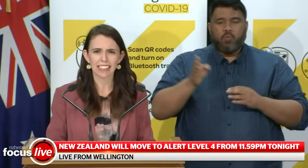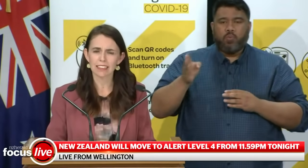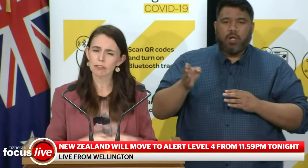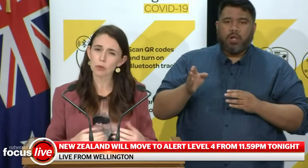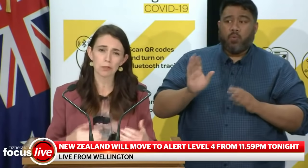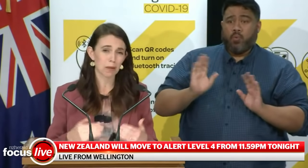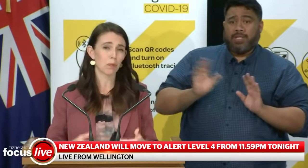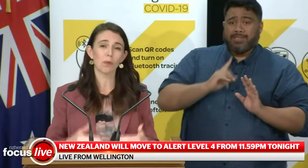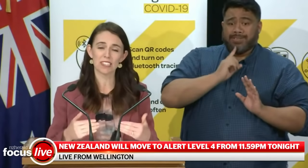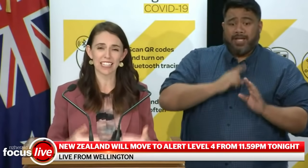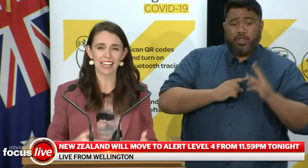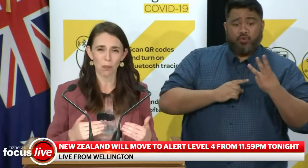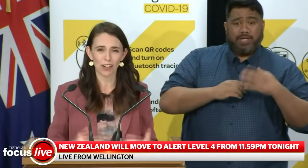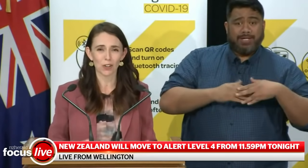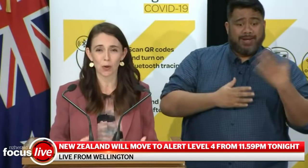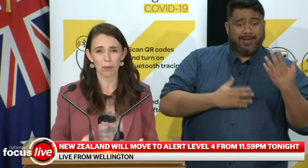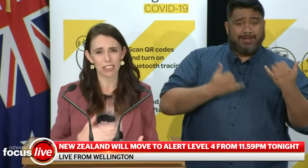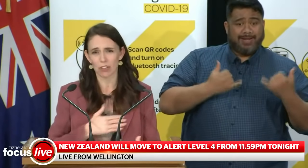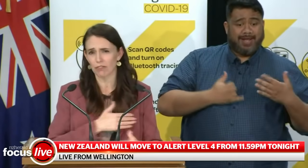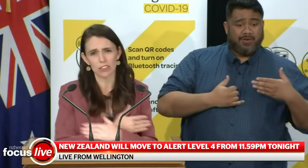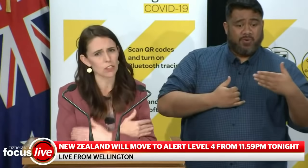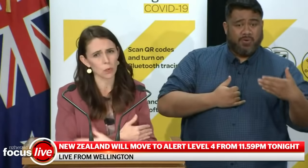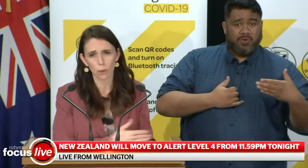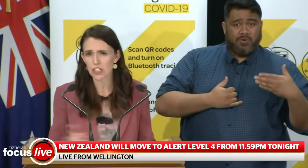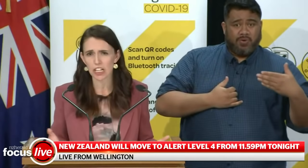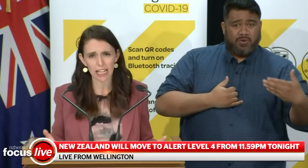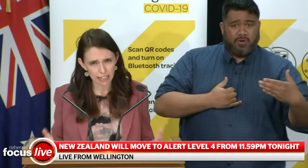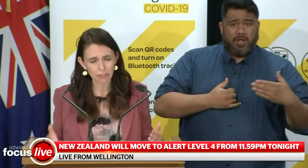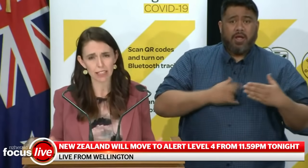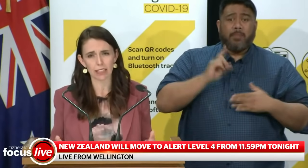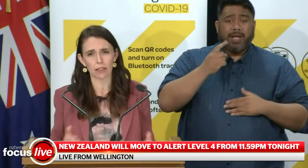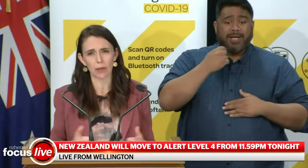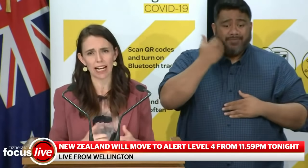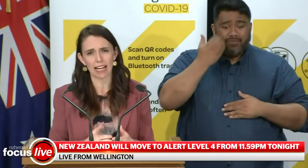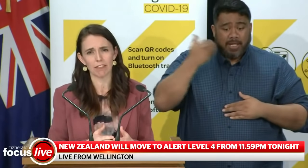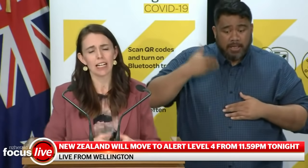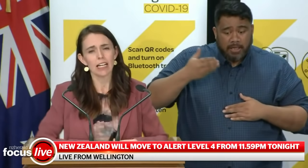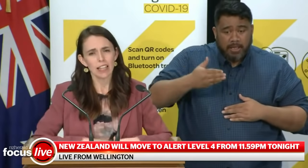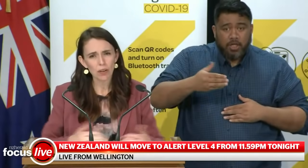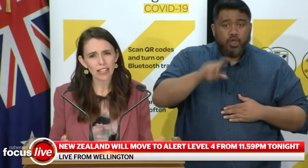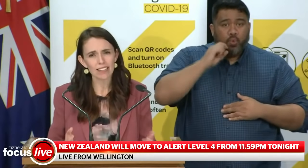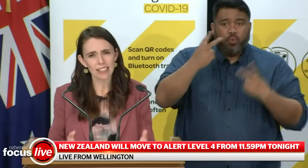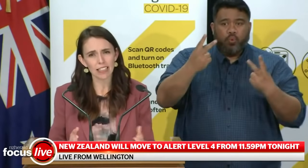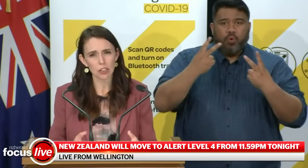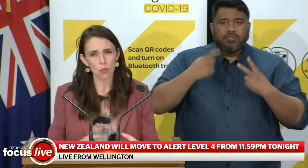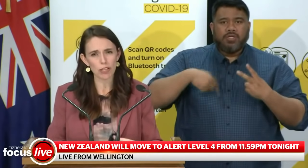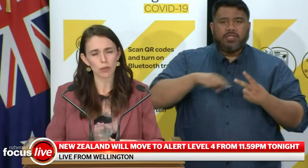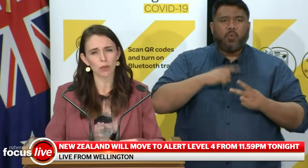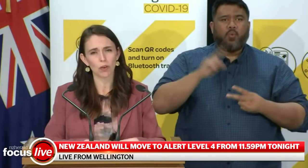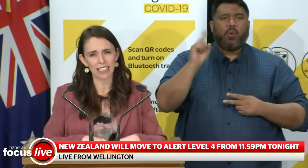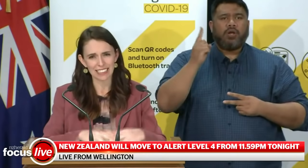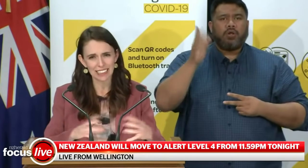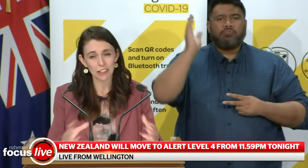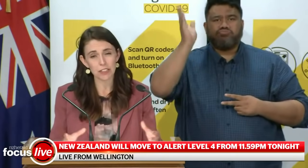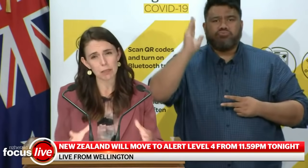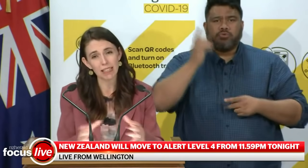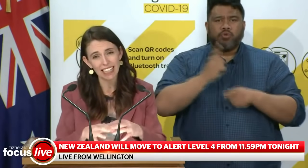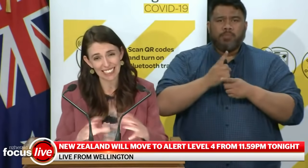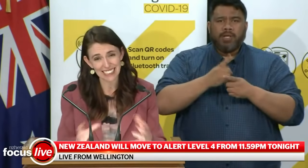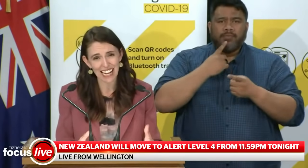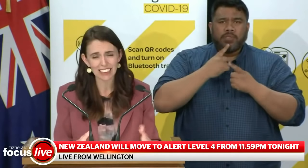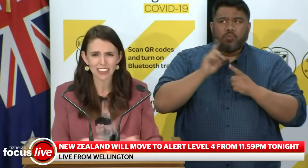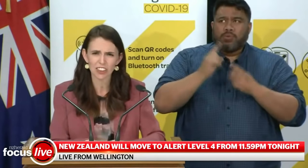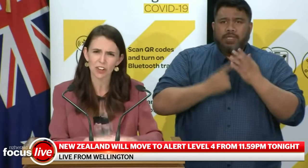3 days. Of course, people will see at our 1 o'clock press conferences when we share everything that we have. They'll get a sense of whether or not it continues